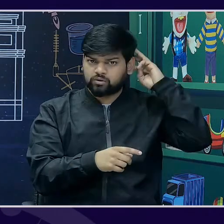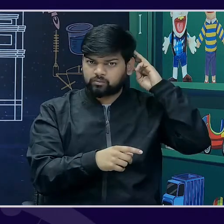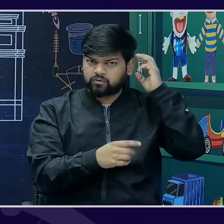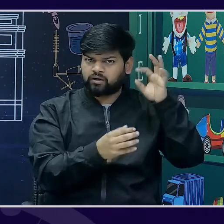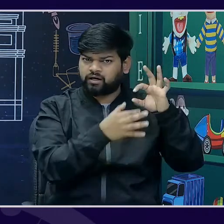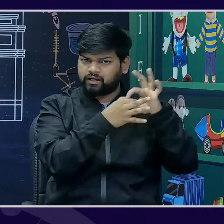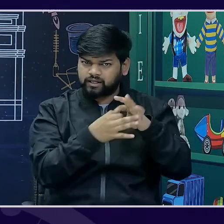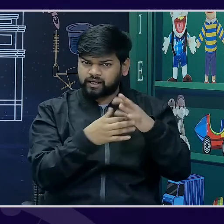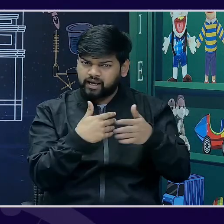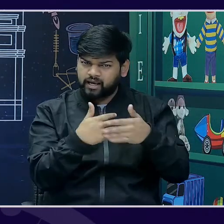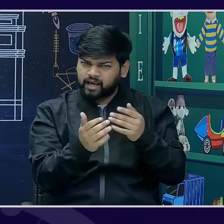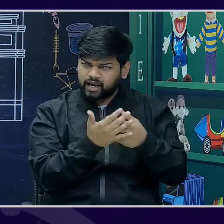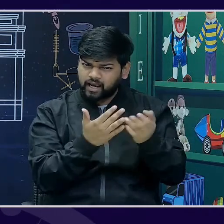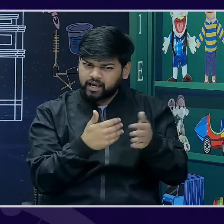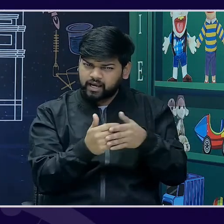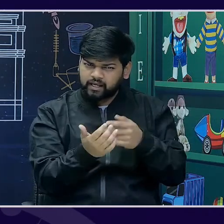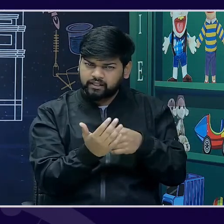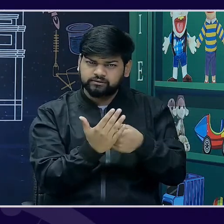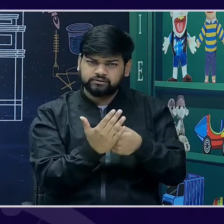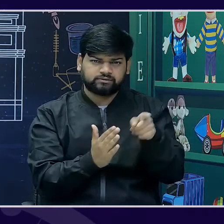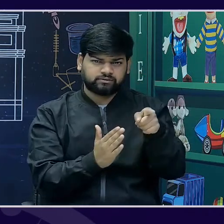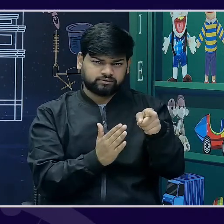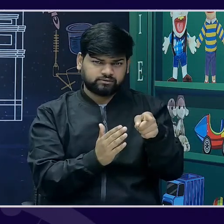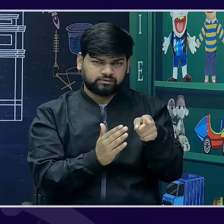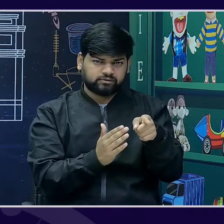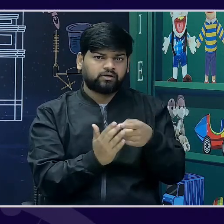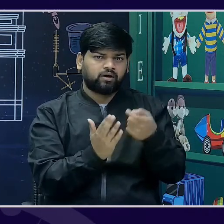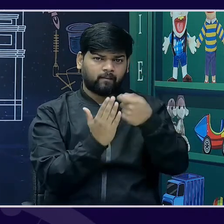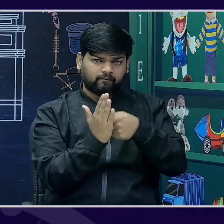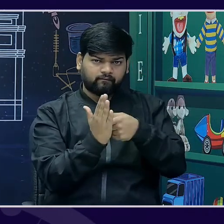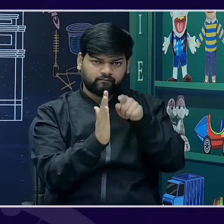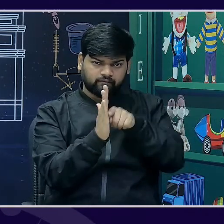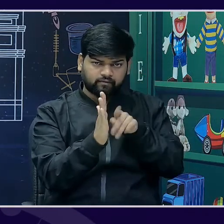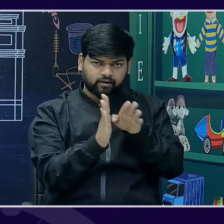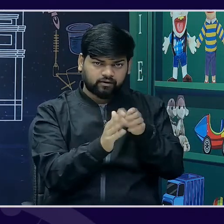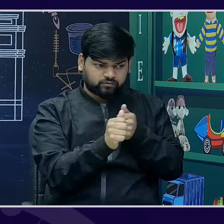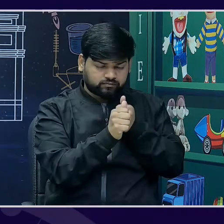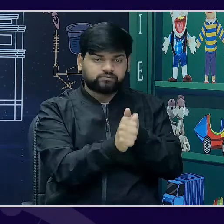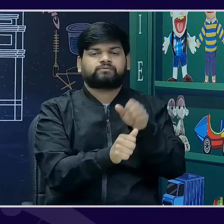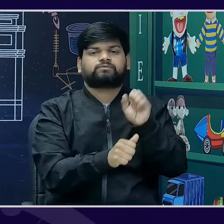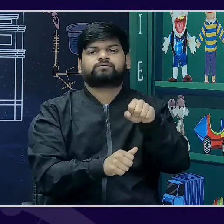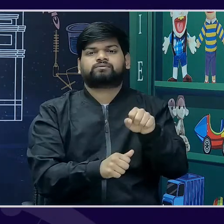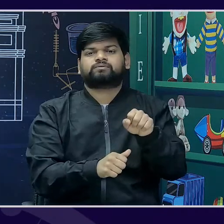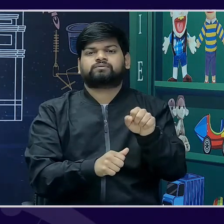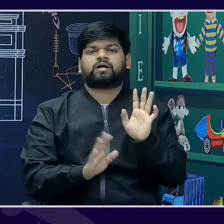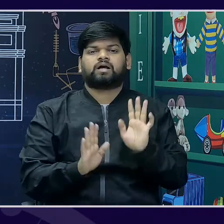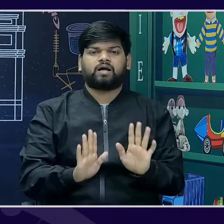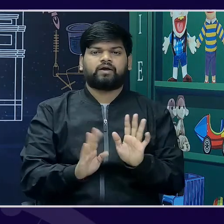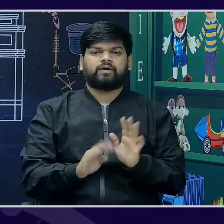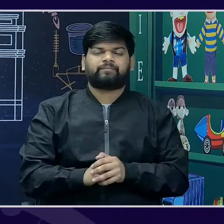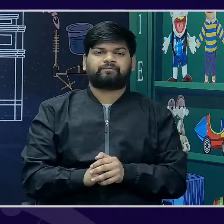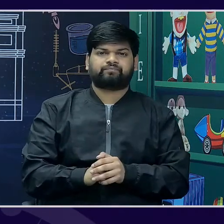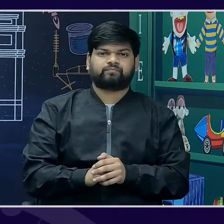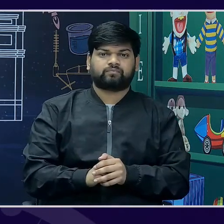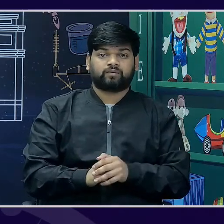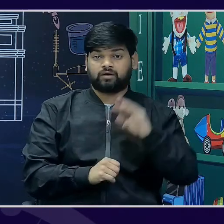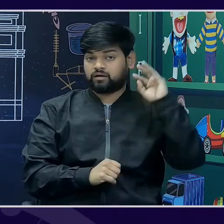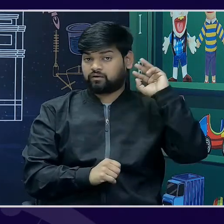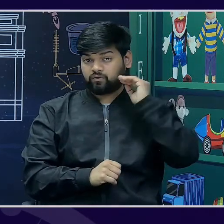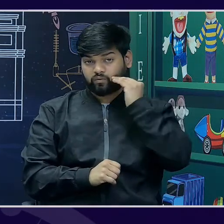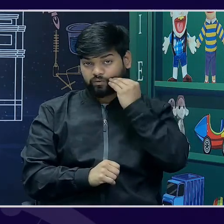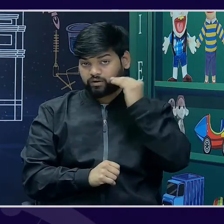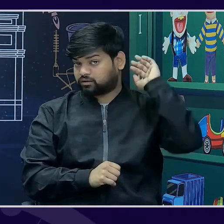Surgical protocols are very well laid, and post-operative therapeutic intervention programs also are very well laid